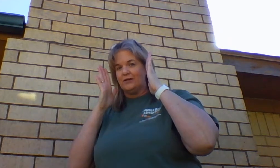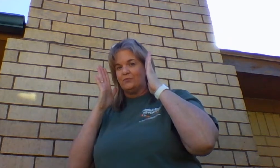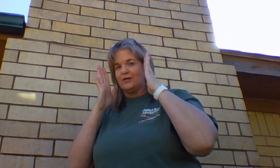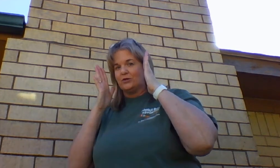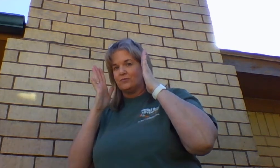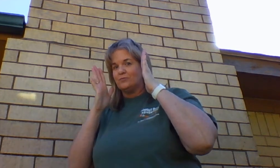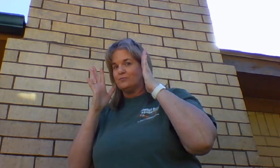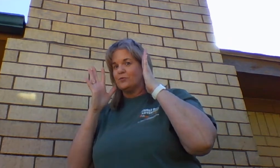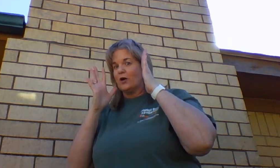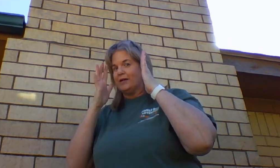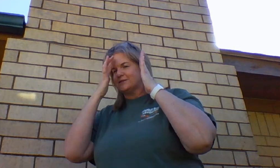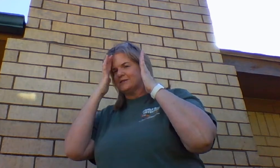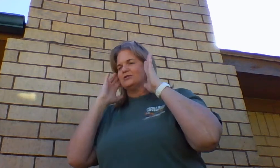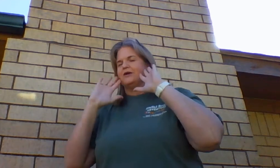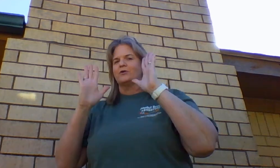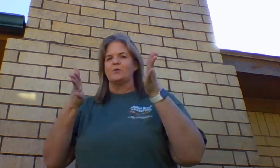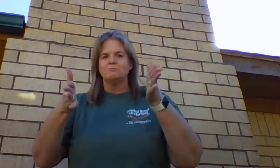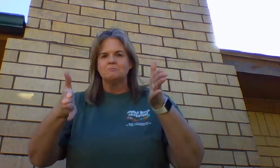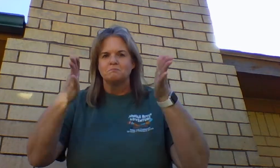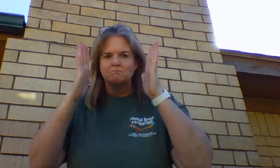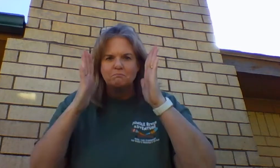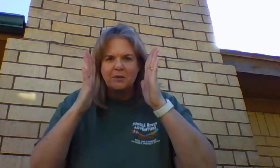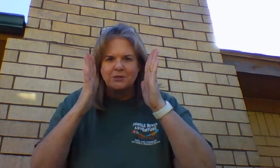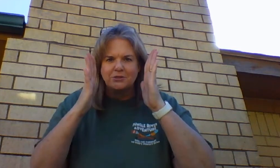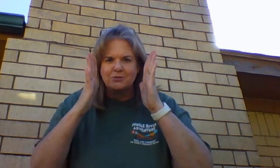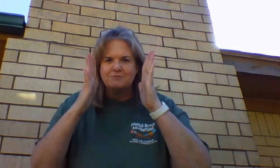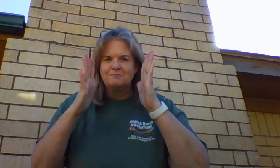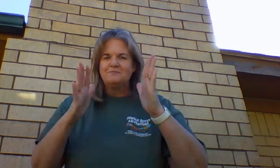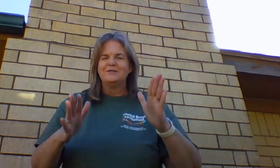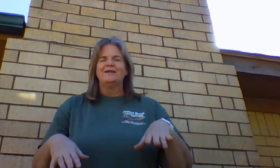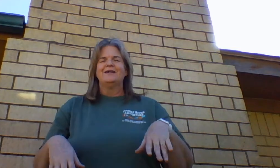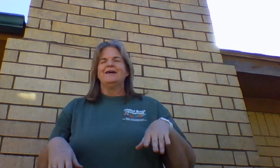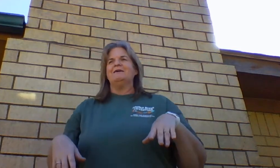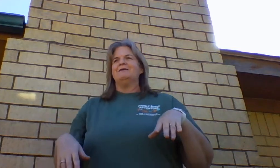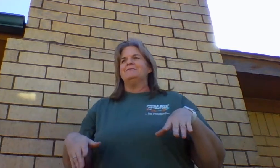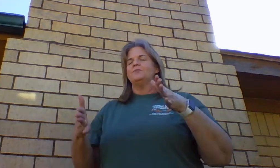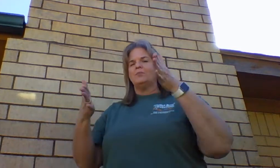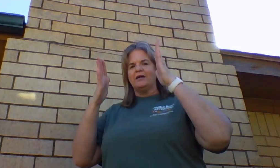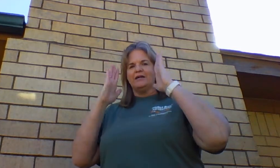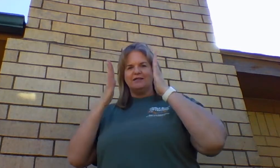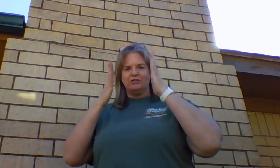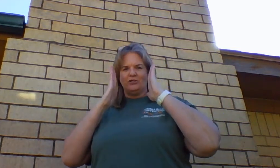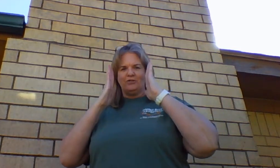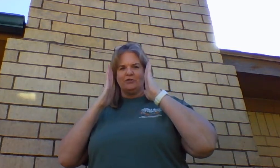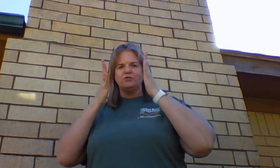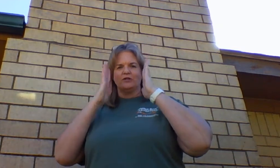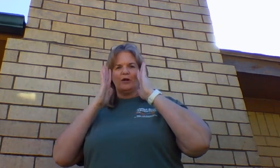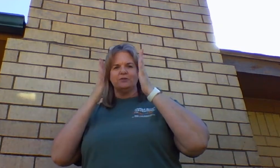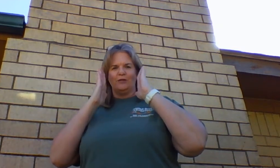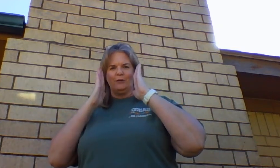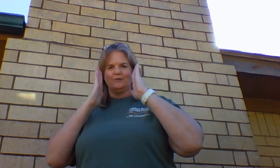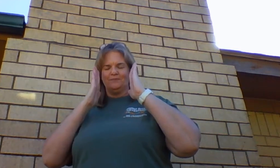that they're not paying attention, I'll go, pay attention. But attention, you can do it a couple times.